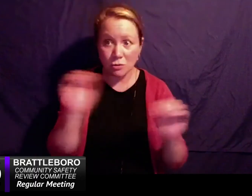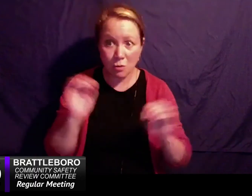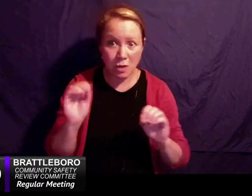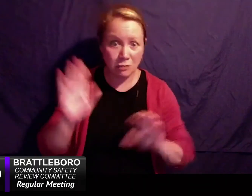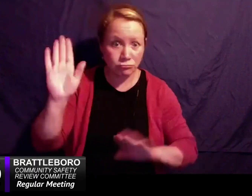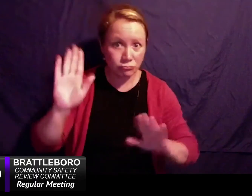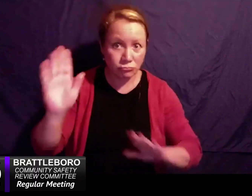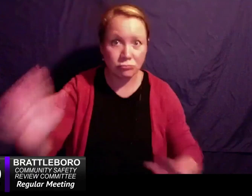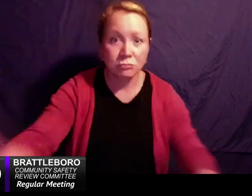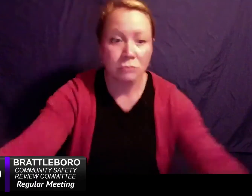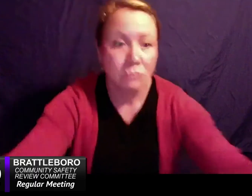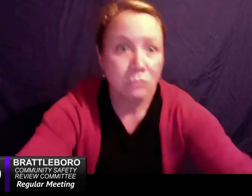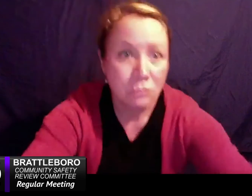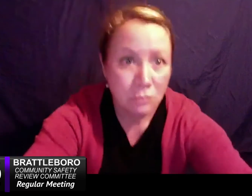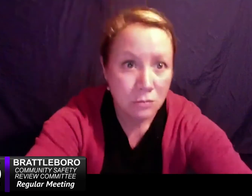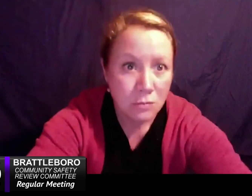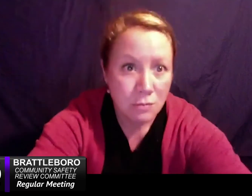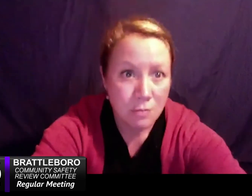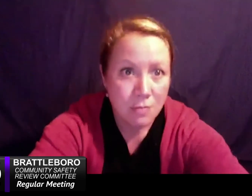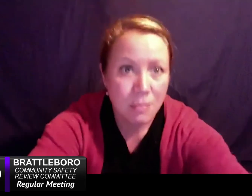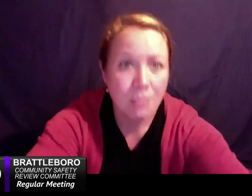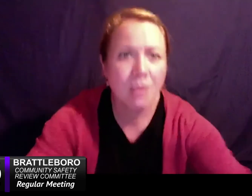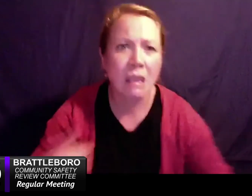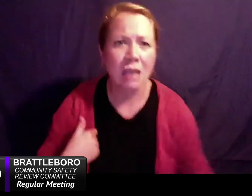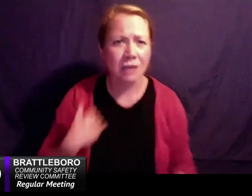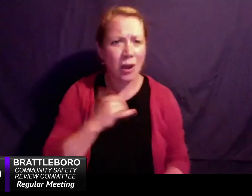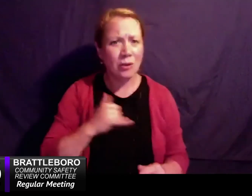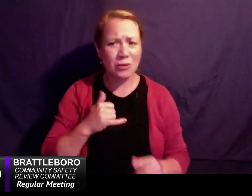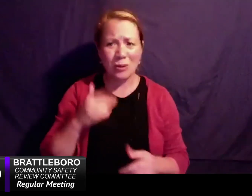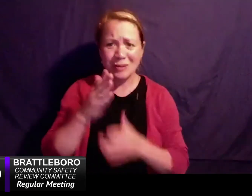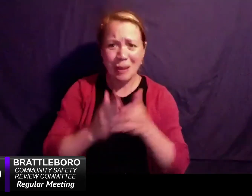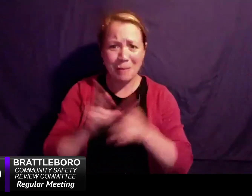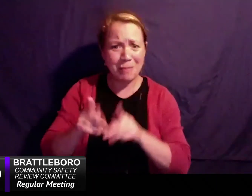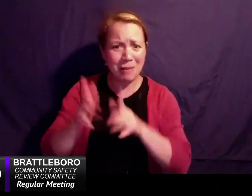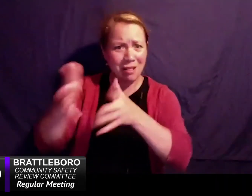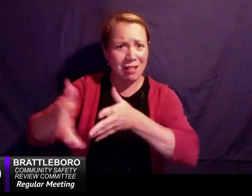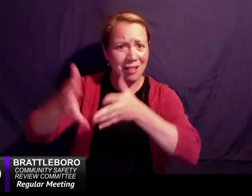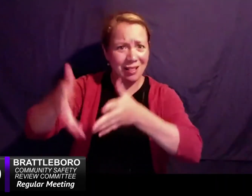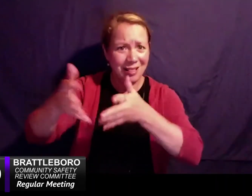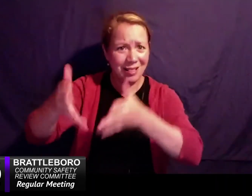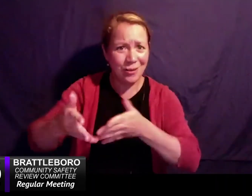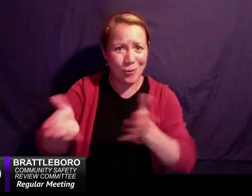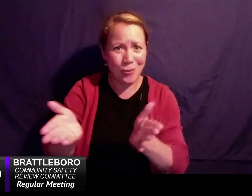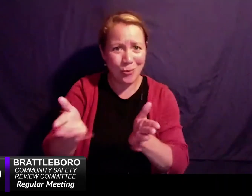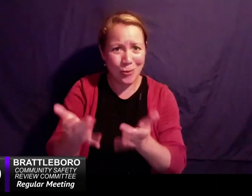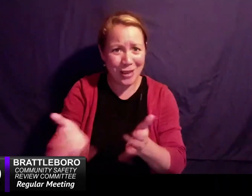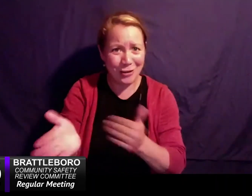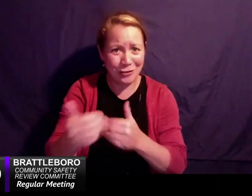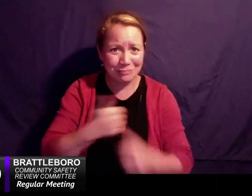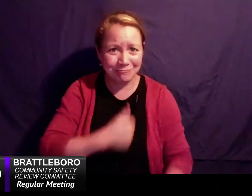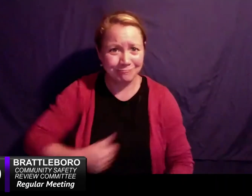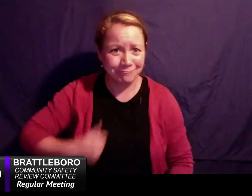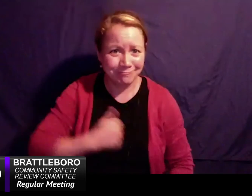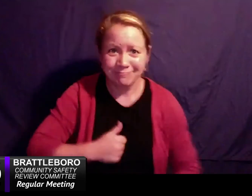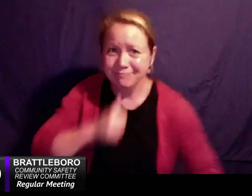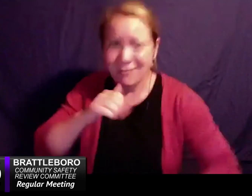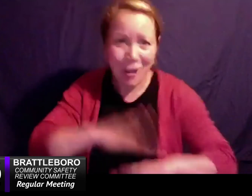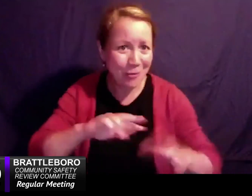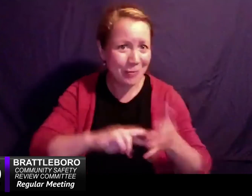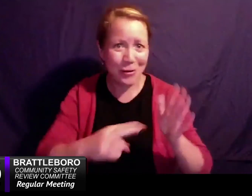And I also want to apologize for a couple of people I left in the waiting room for longer than I intended. Noted, not